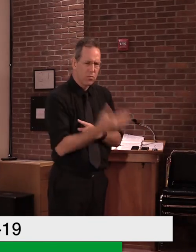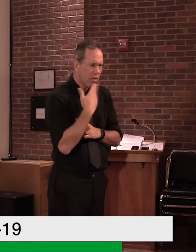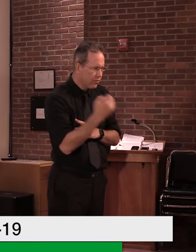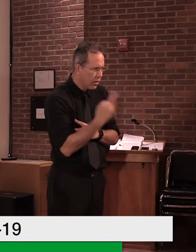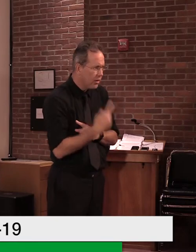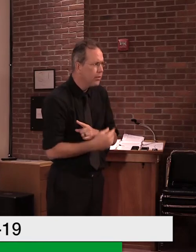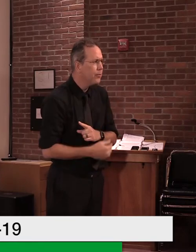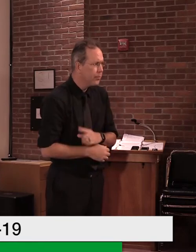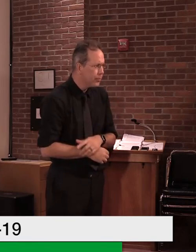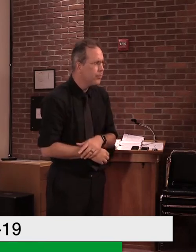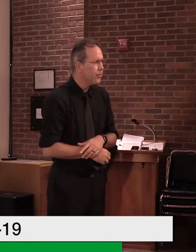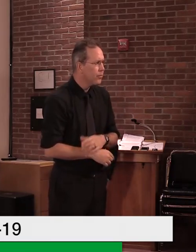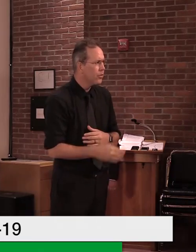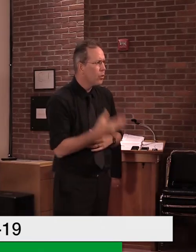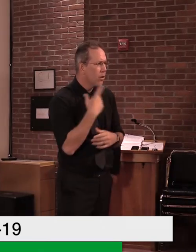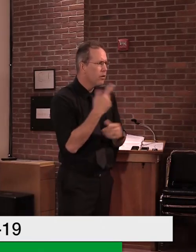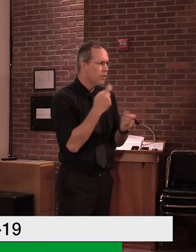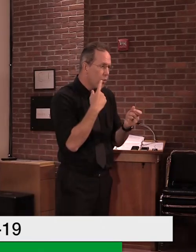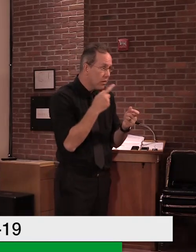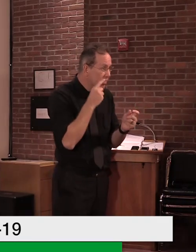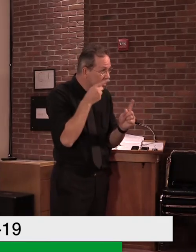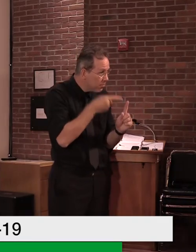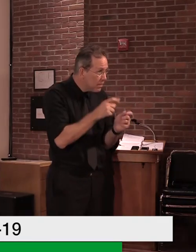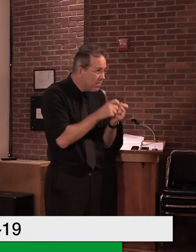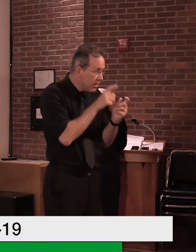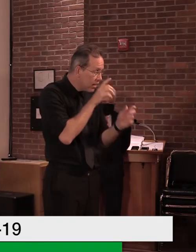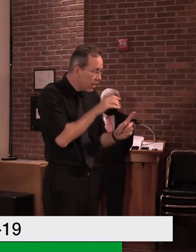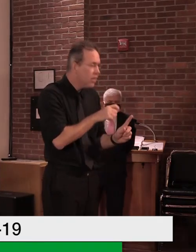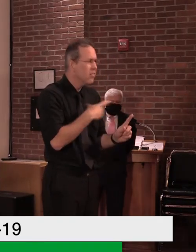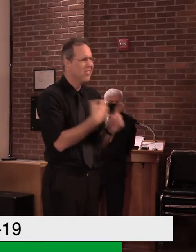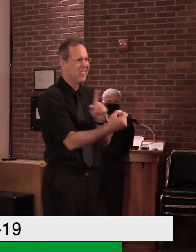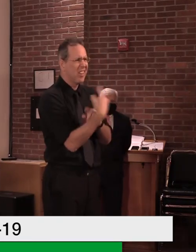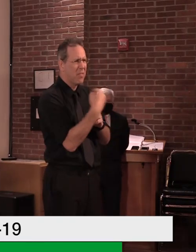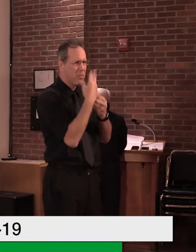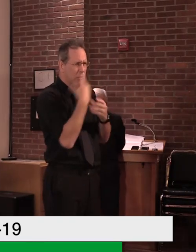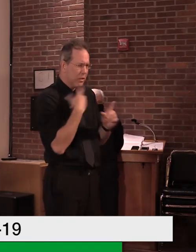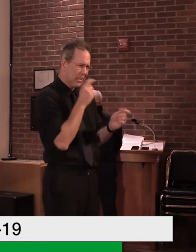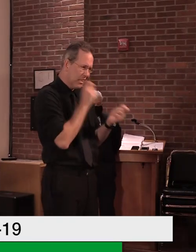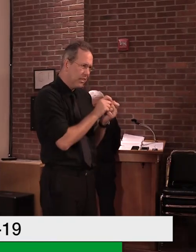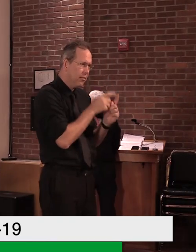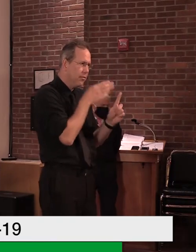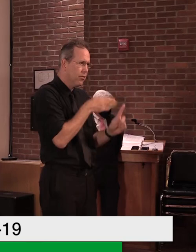we'll address it that way. I understand Greg is back on the line. Greg?